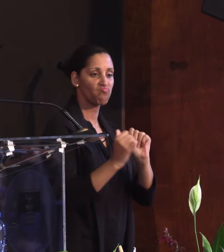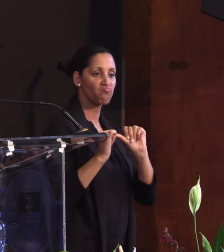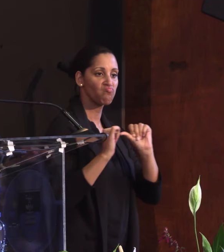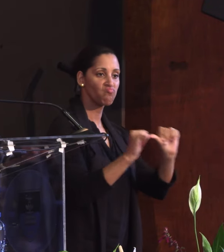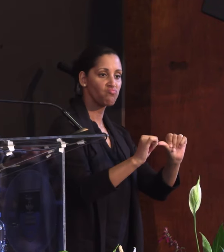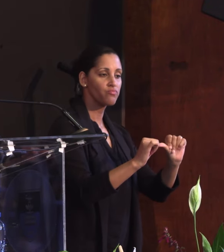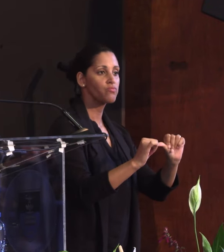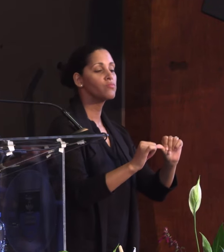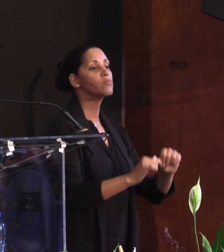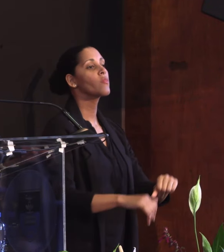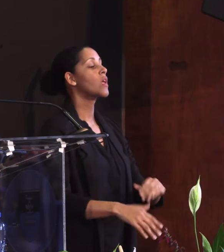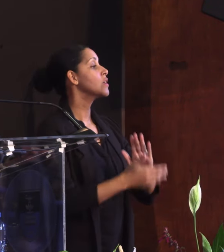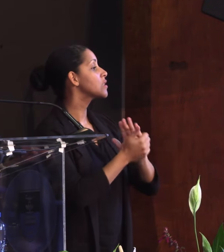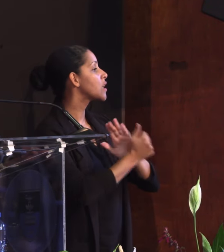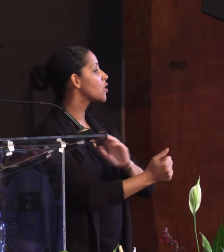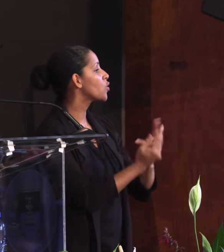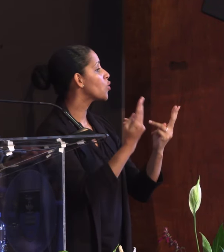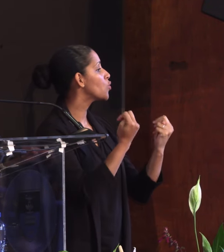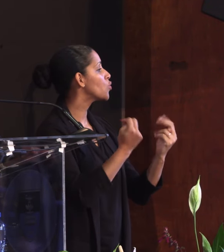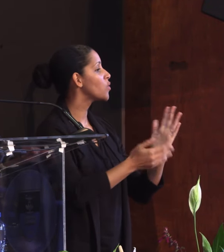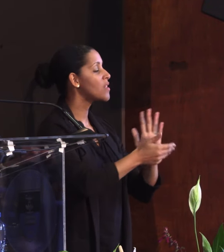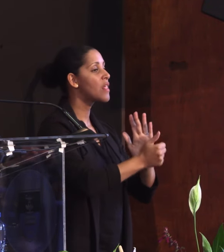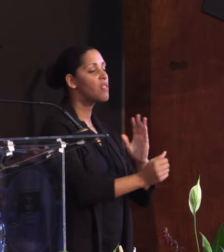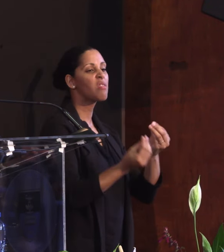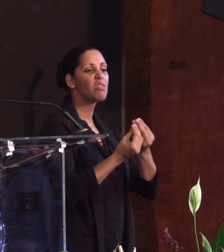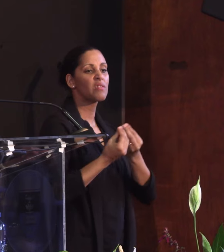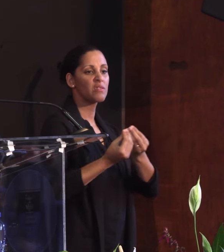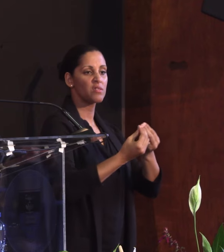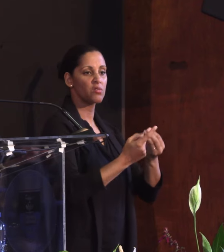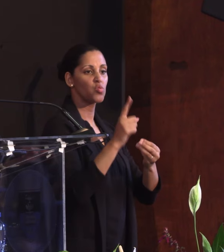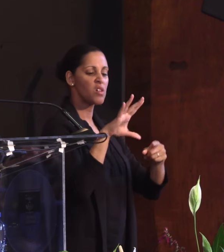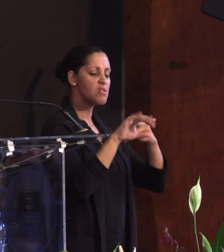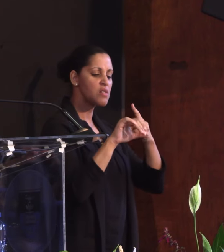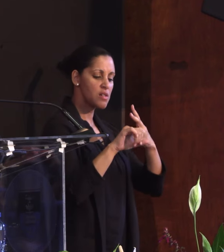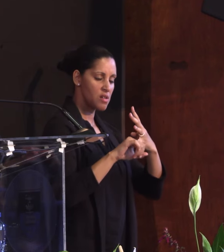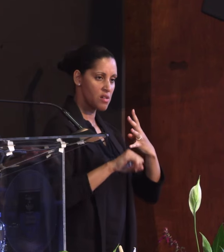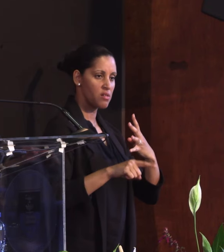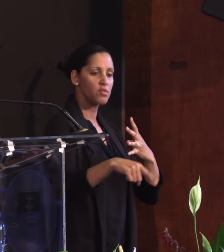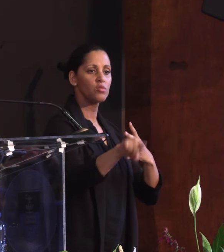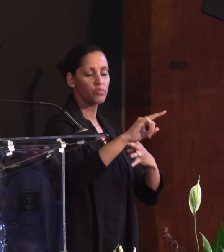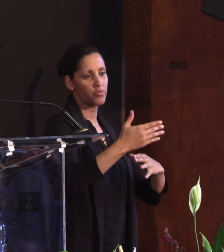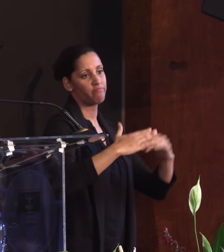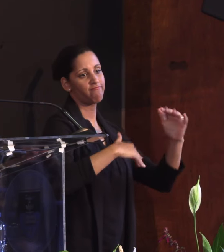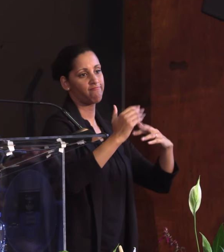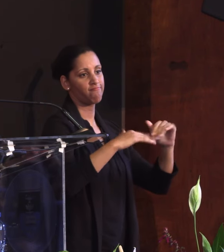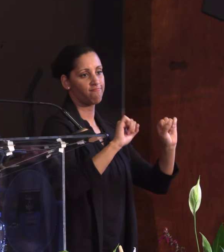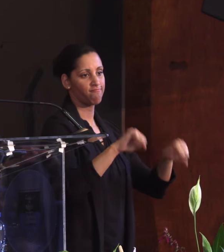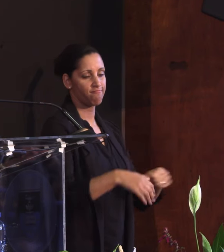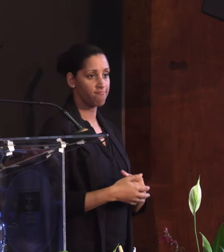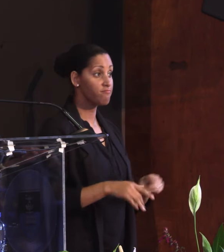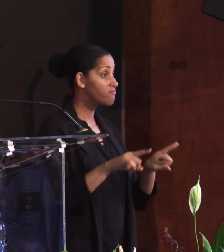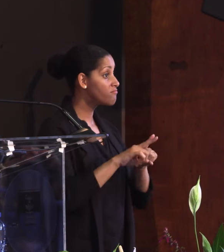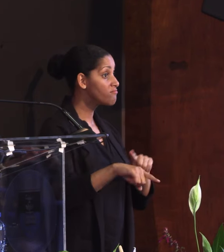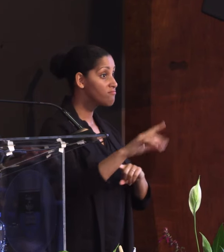the new skills and talents that you've discovered within yourself, to take the initiative to